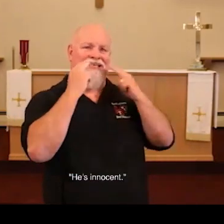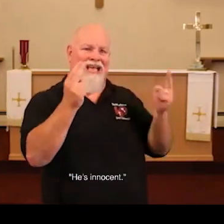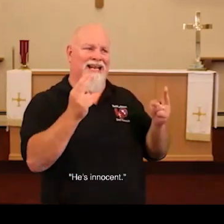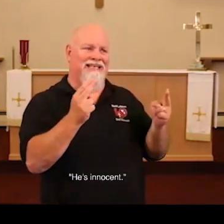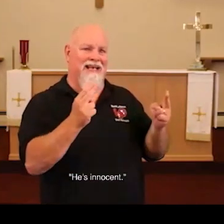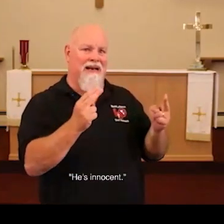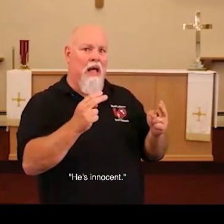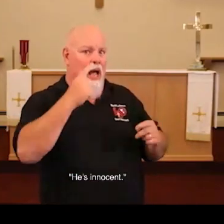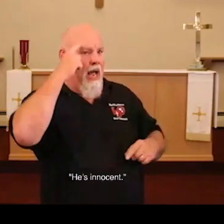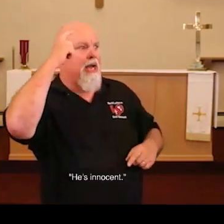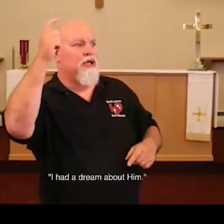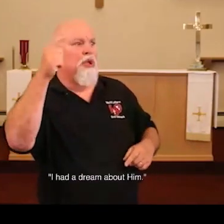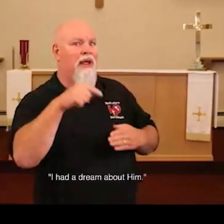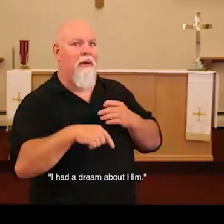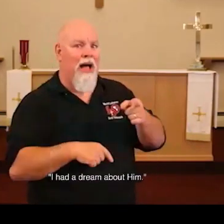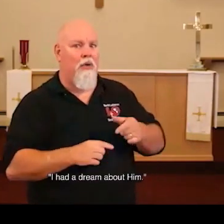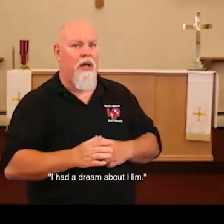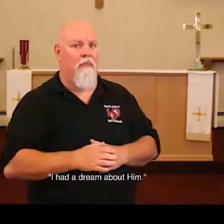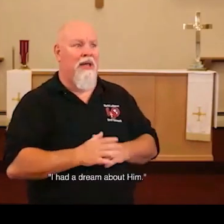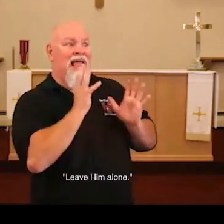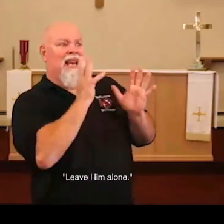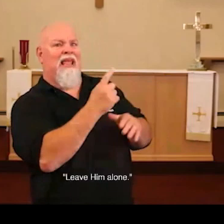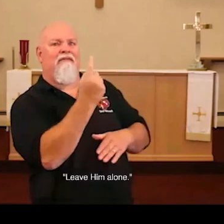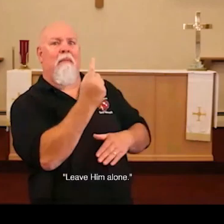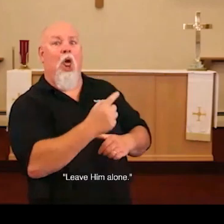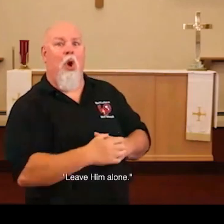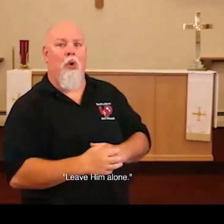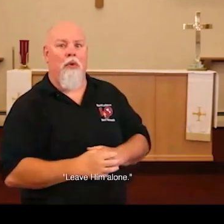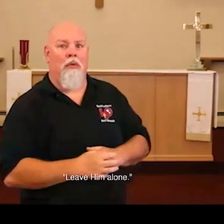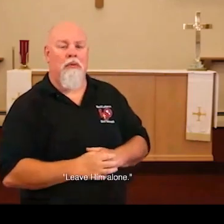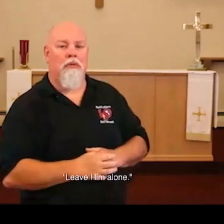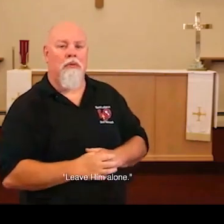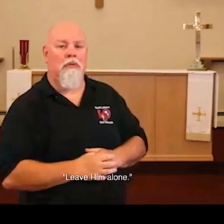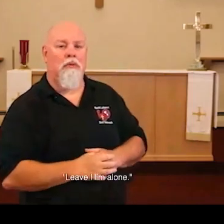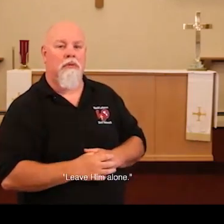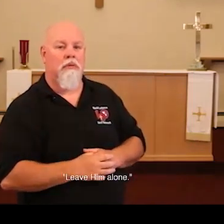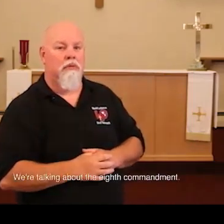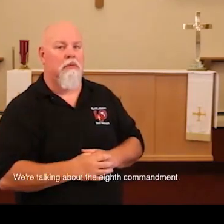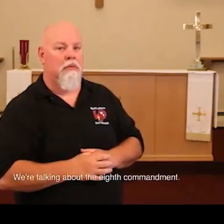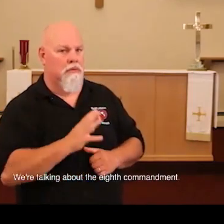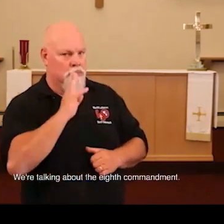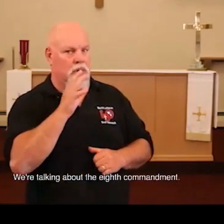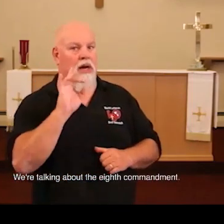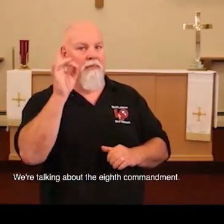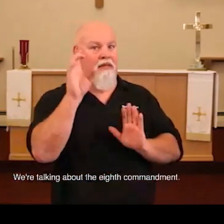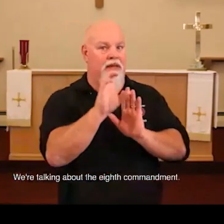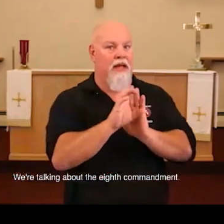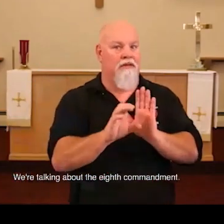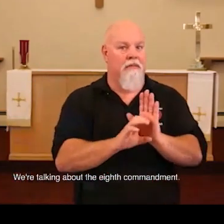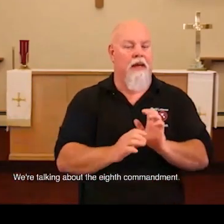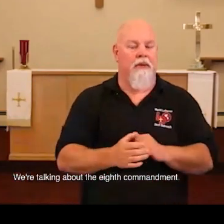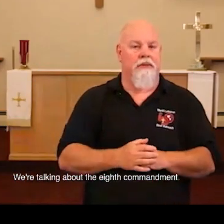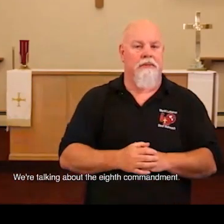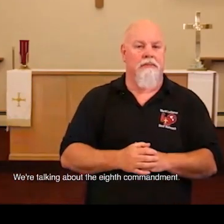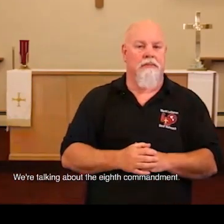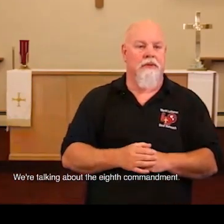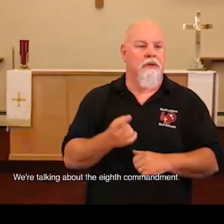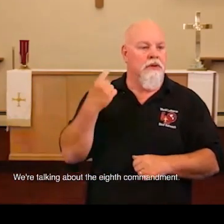He's innocent. I had a dream about him. Leave him alone. Talking about the eighth commandment.